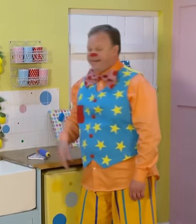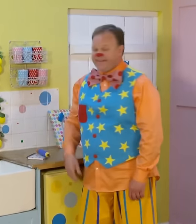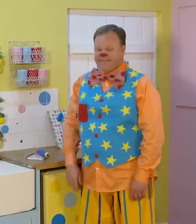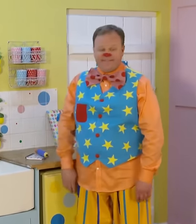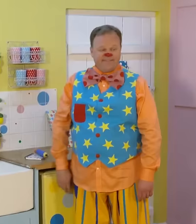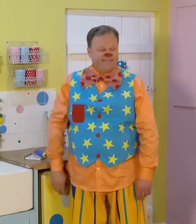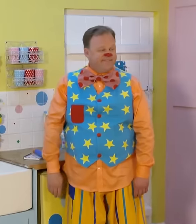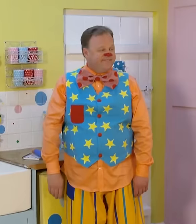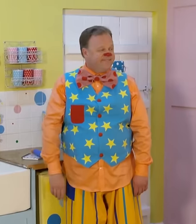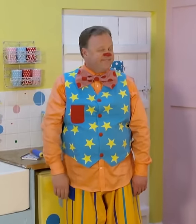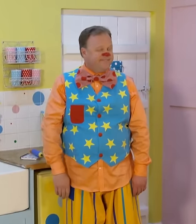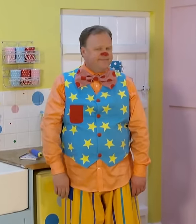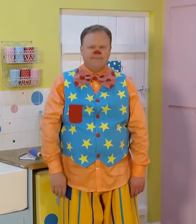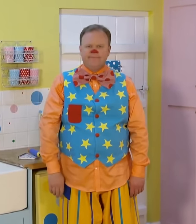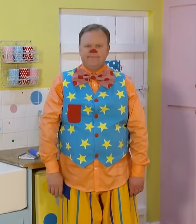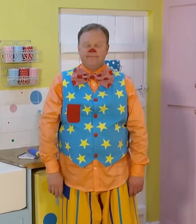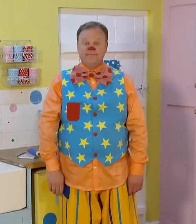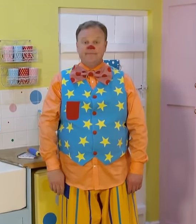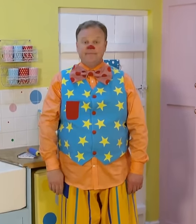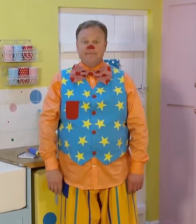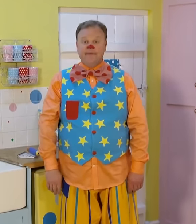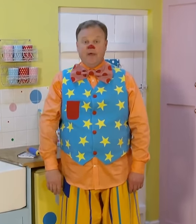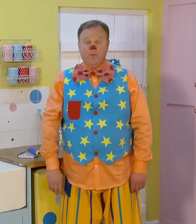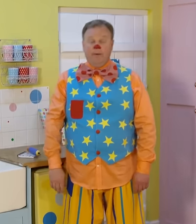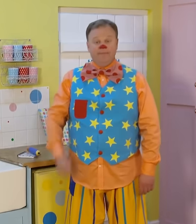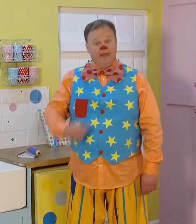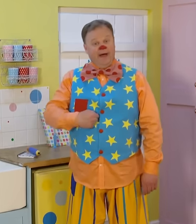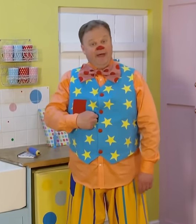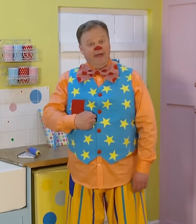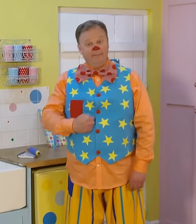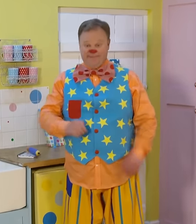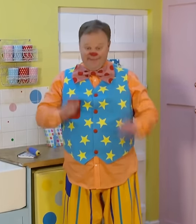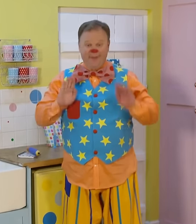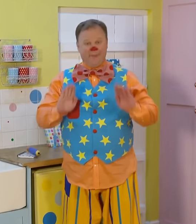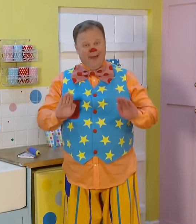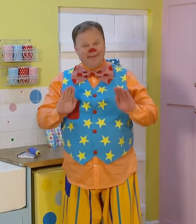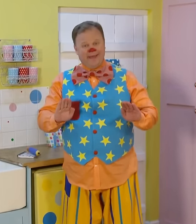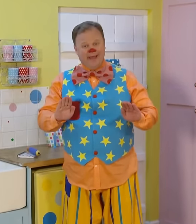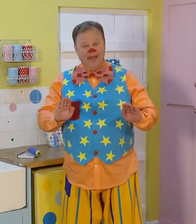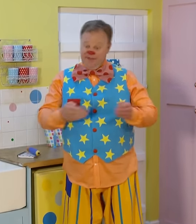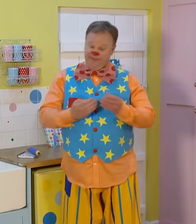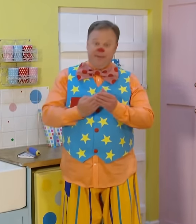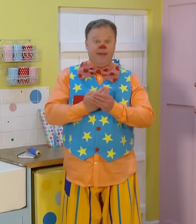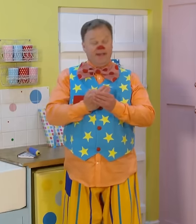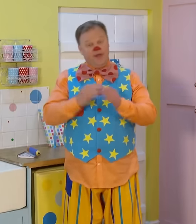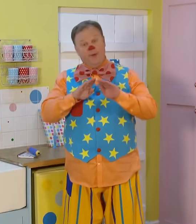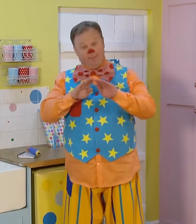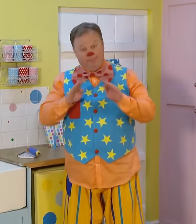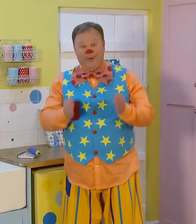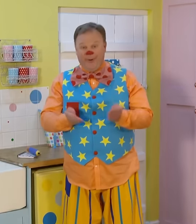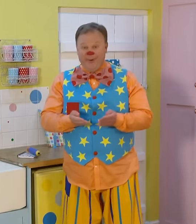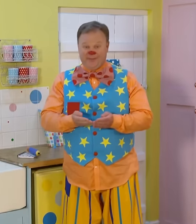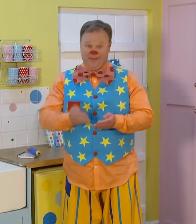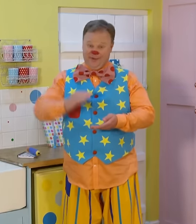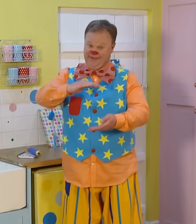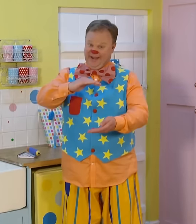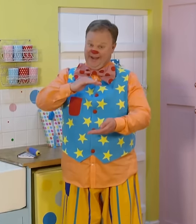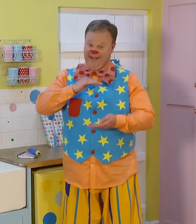What are you doing, Mr. Tumble? Well, I'm still waiting for my new ball to